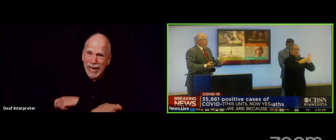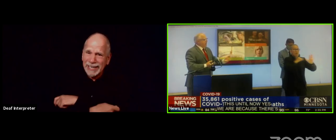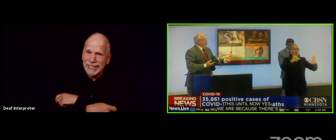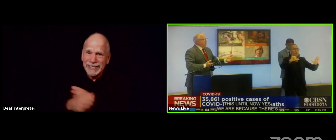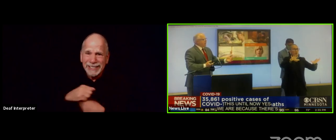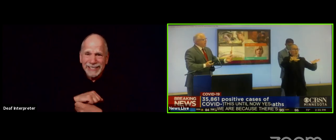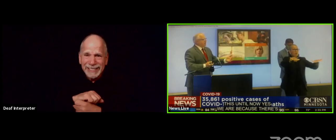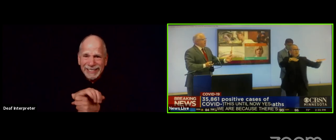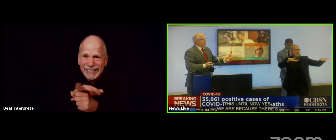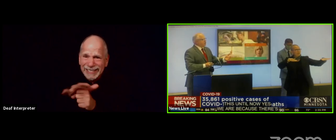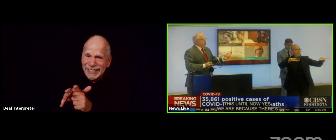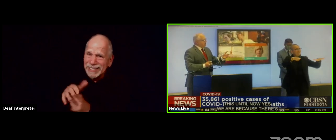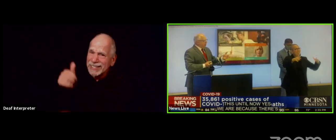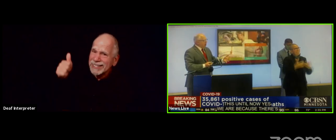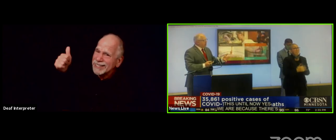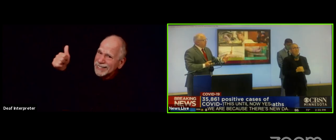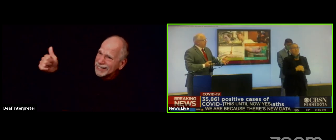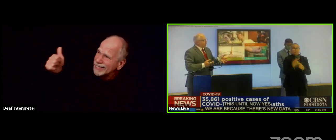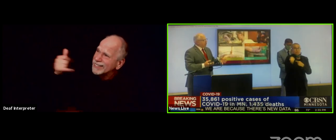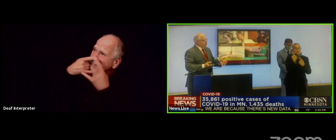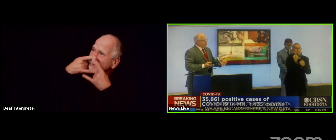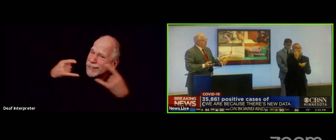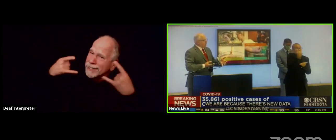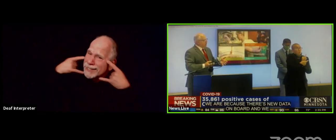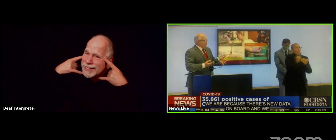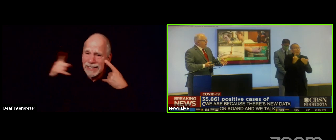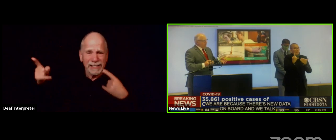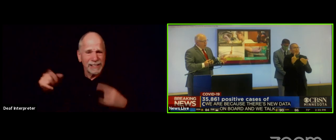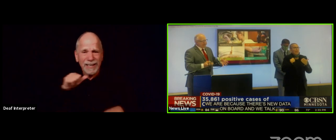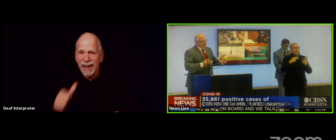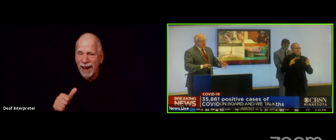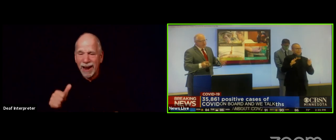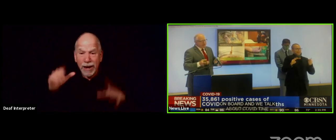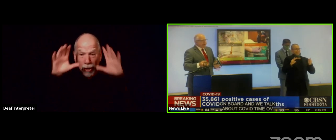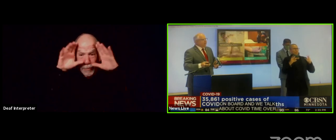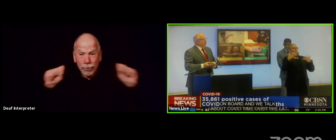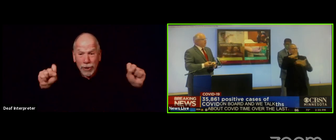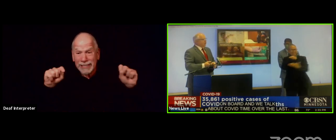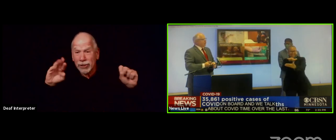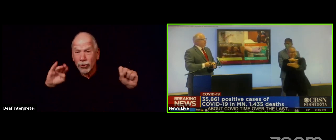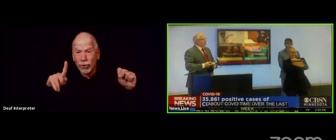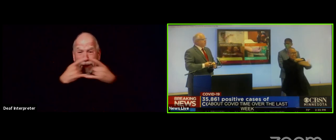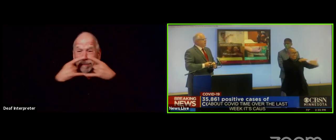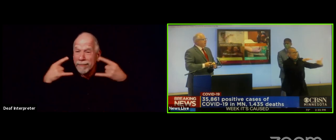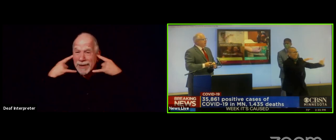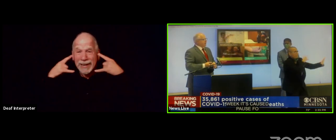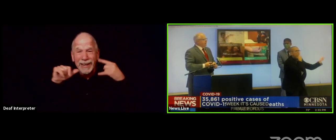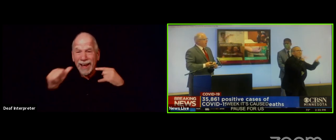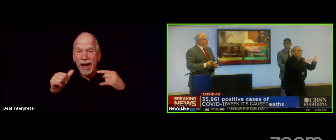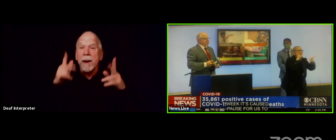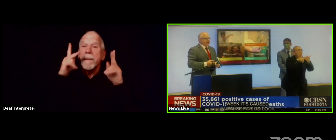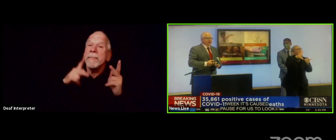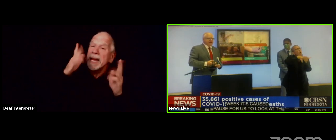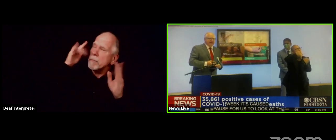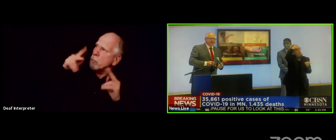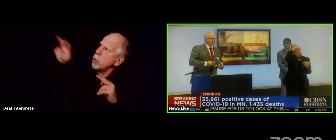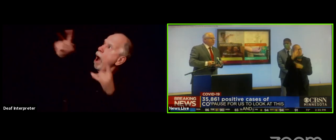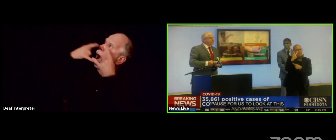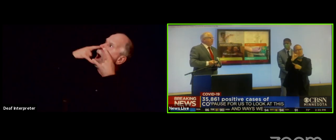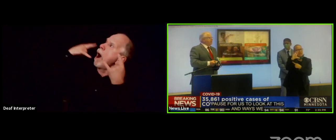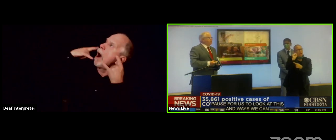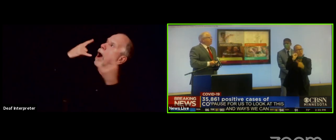Over the last week, it has caused pause for us to look at this and ways that we can get long-term sustainability. I mean, the data